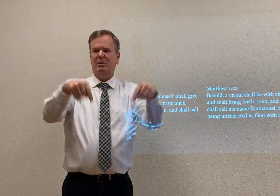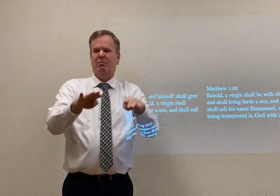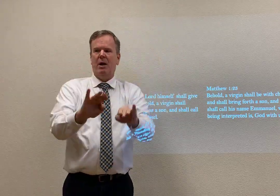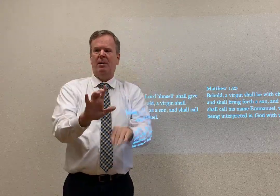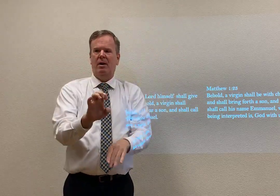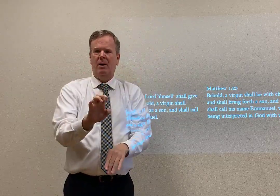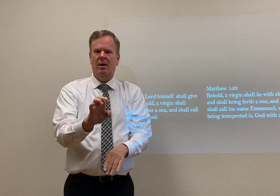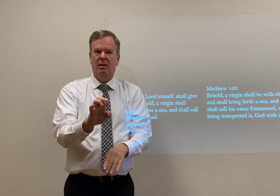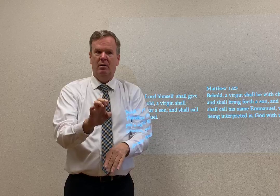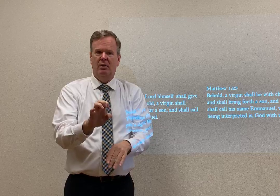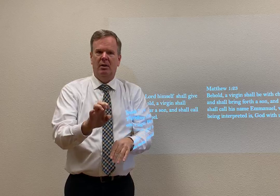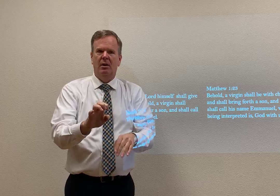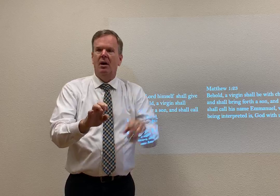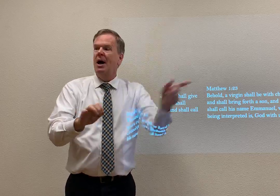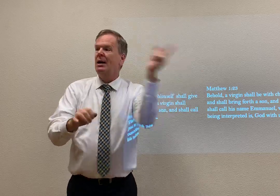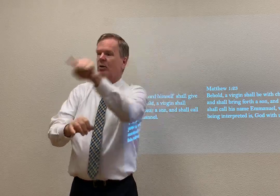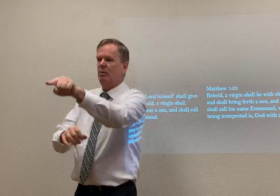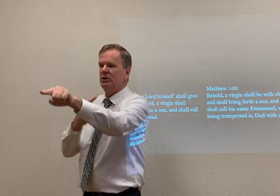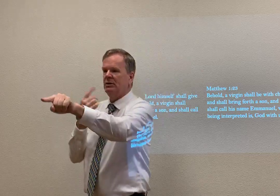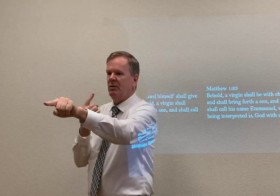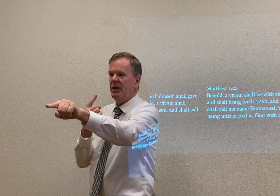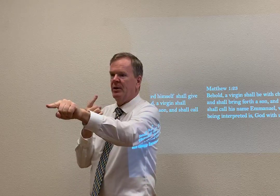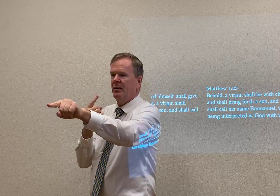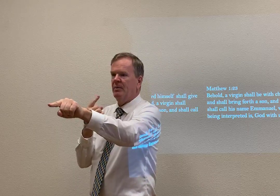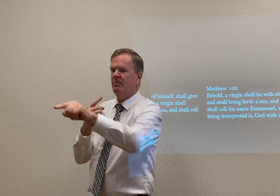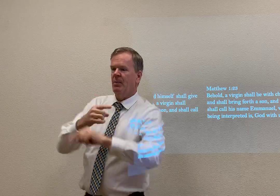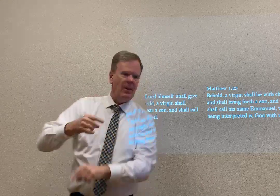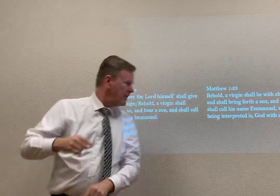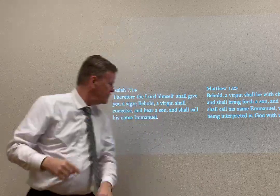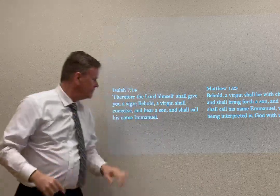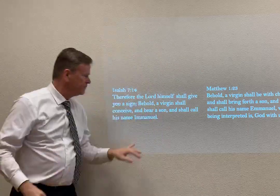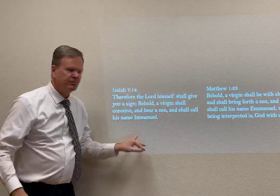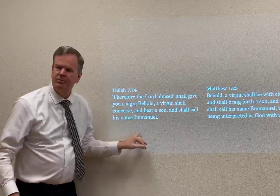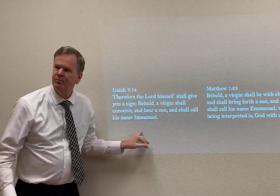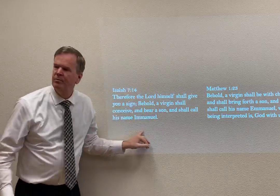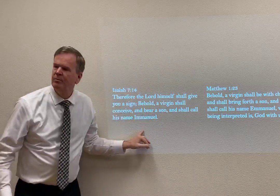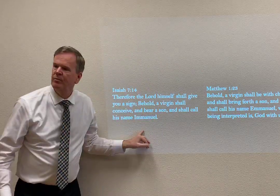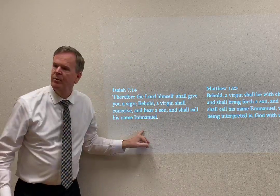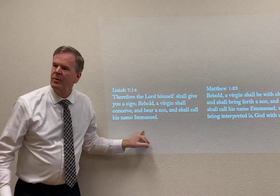that, and so we should be obeying it. All right. You were saying something?